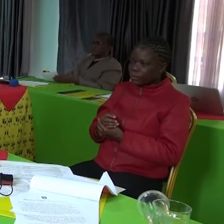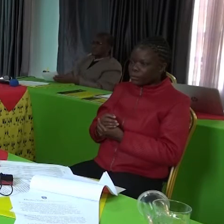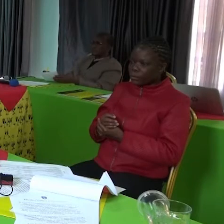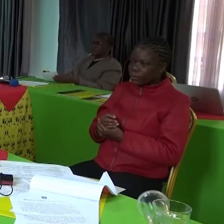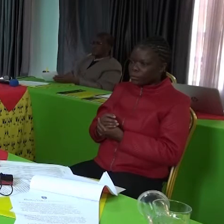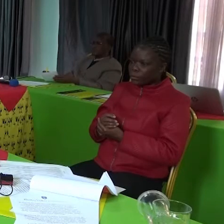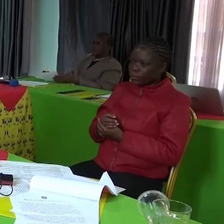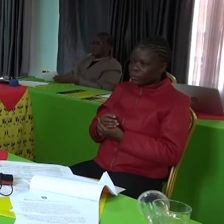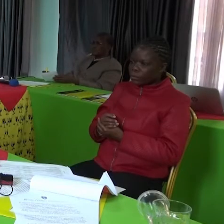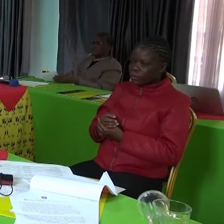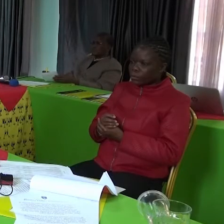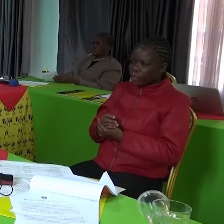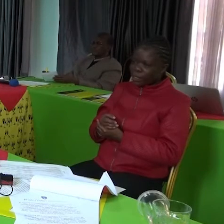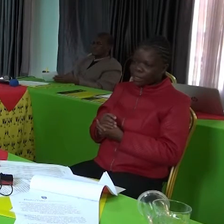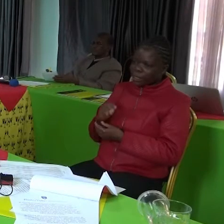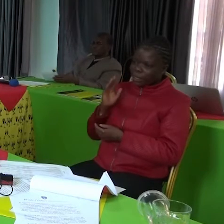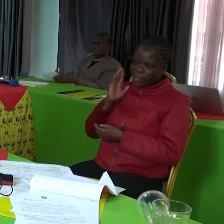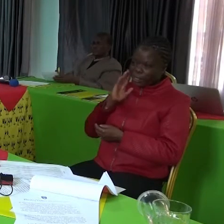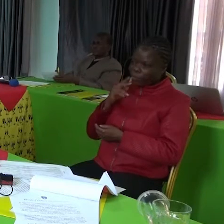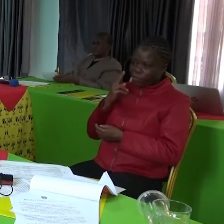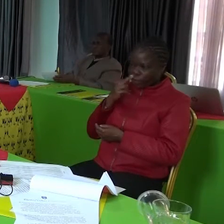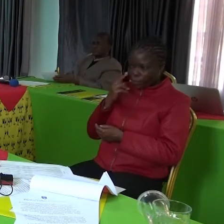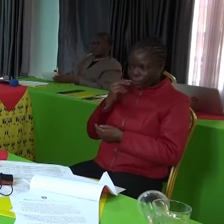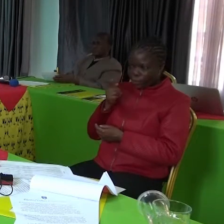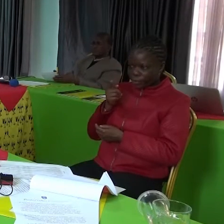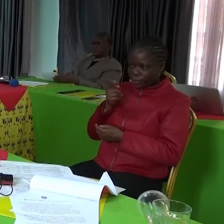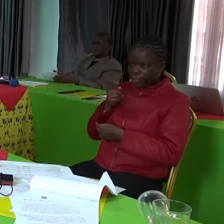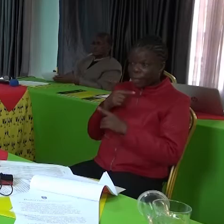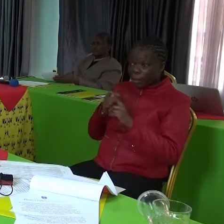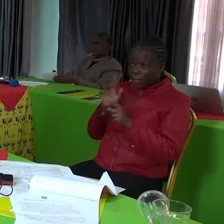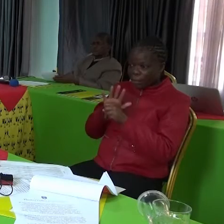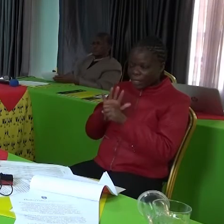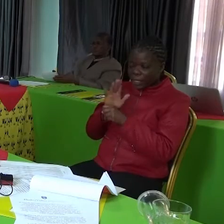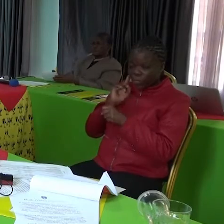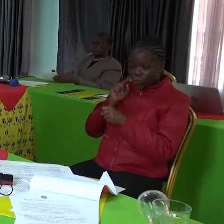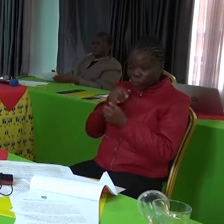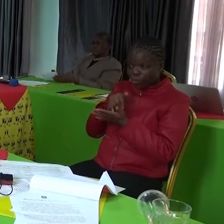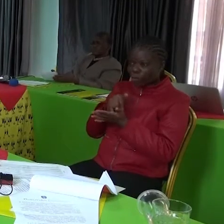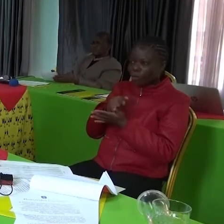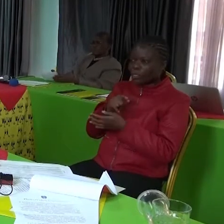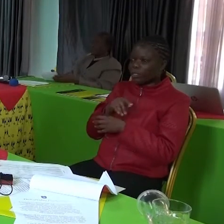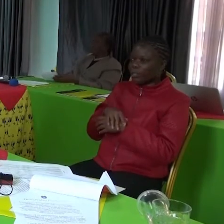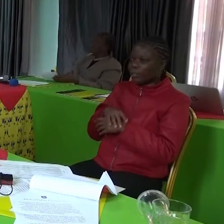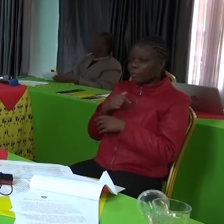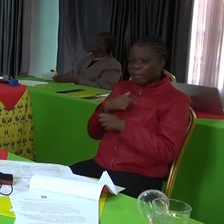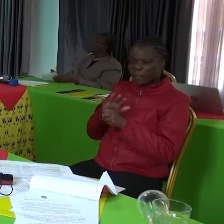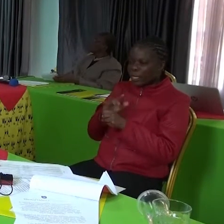sessions? For instance, if a teacher was teaching in the classroom and they have now developed